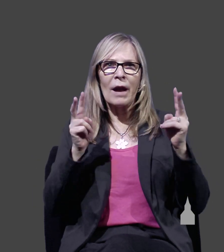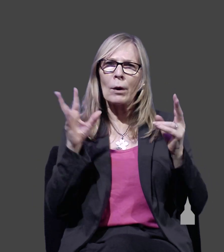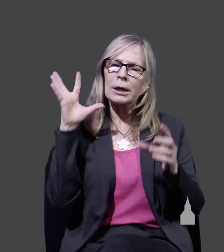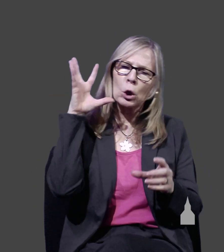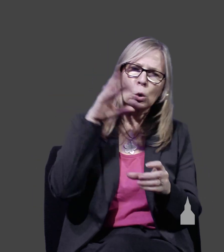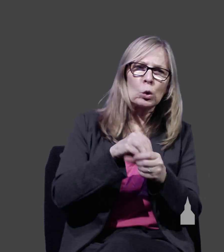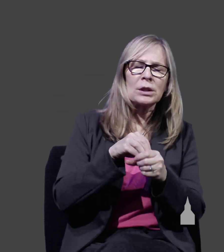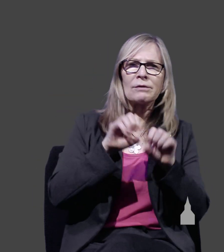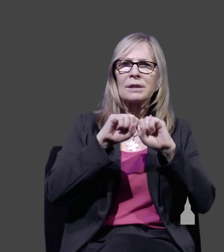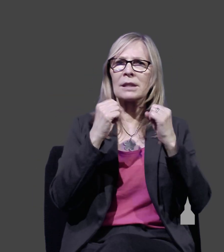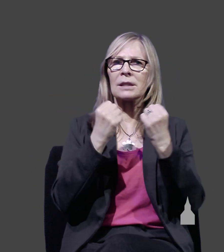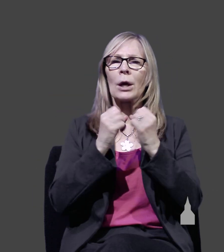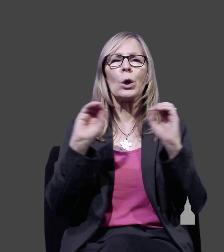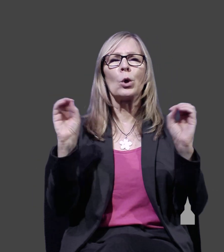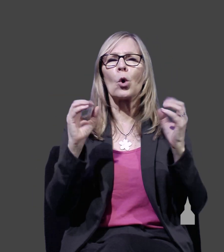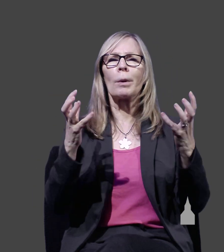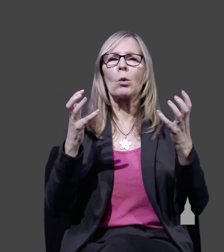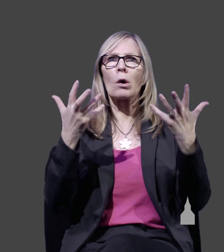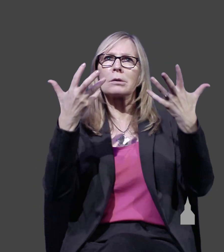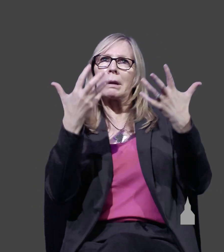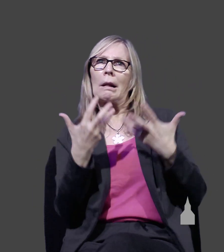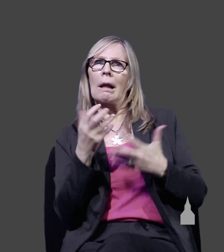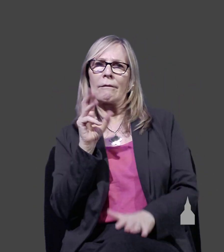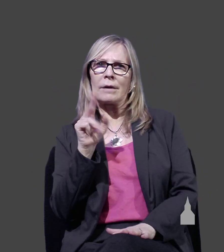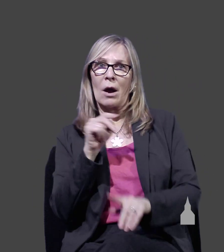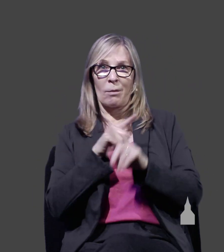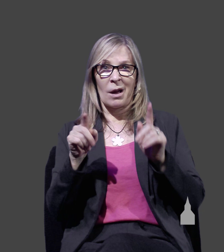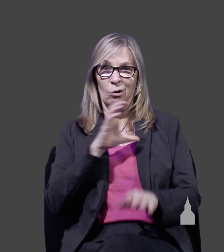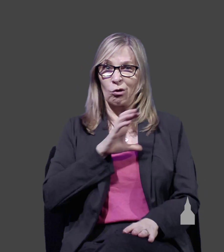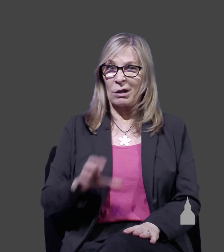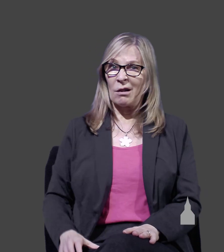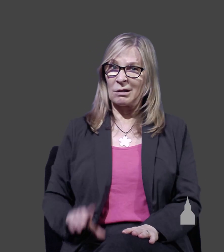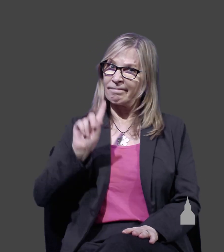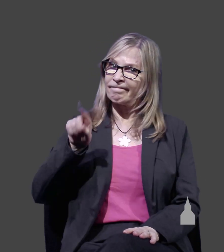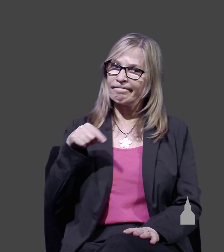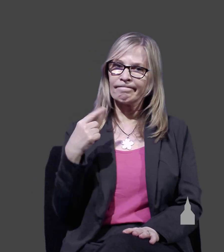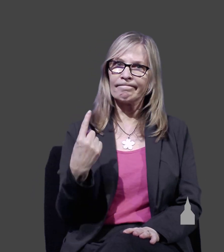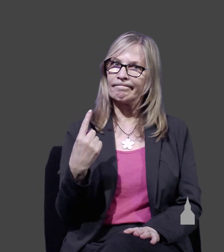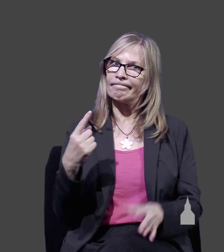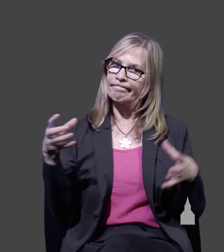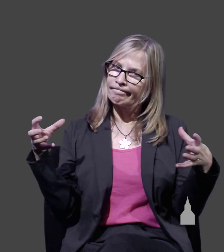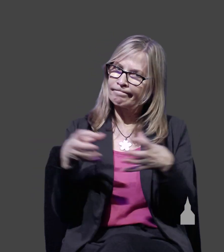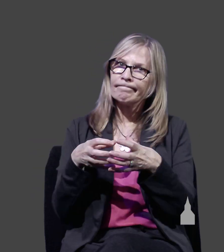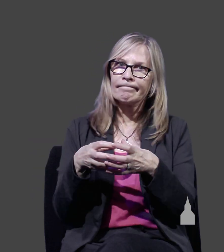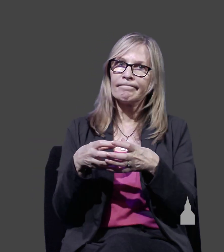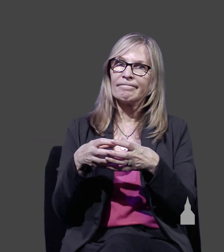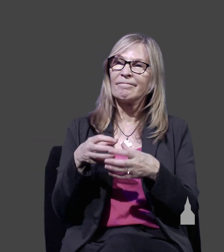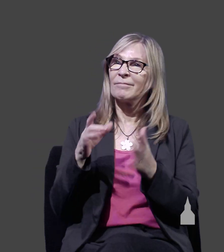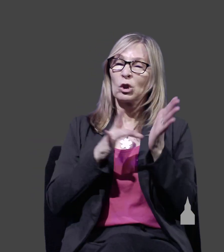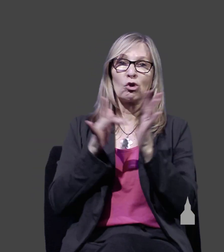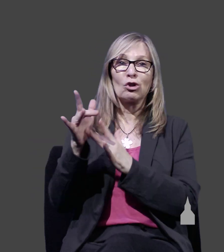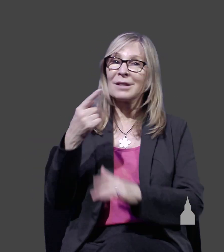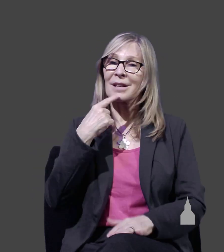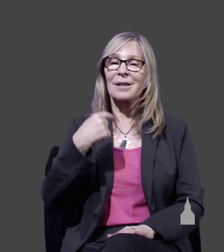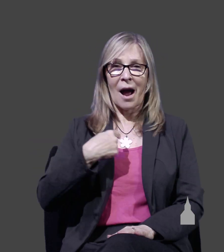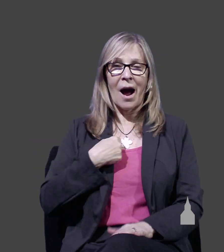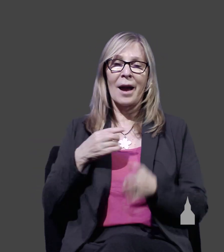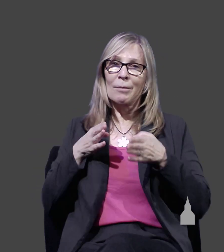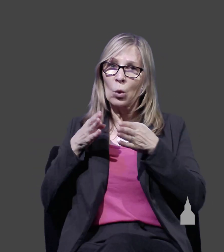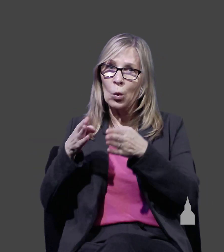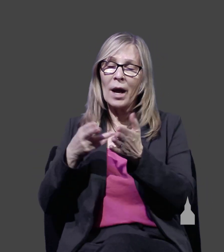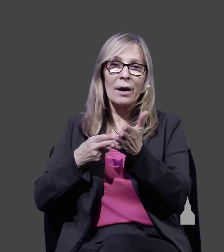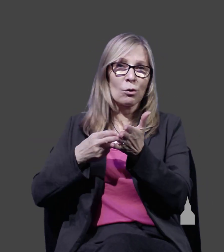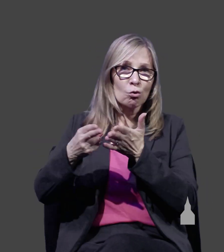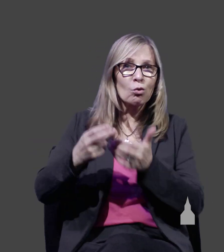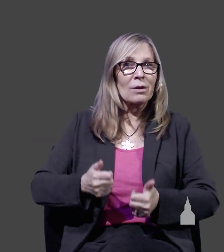But Christianity is an exclusive faith. Jesus said, I'm the way and the truth and the life. No one comes to the Father but